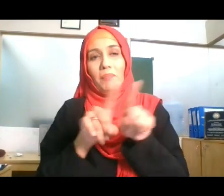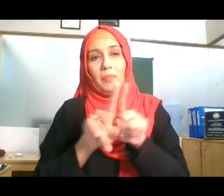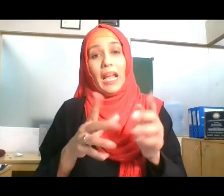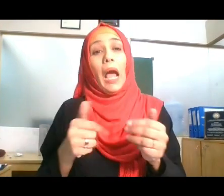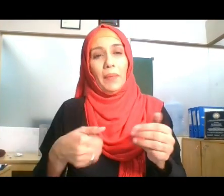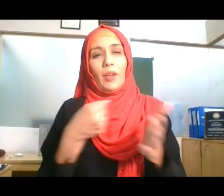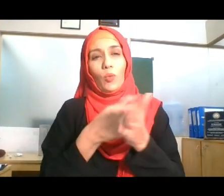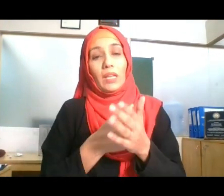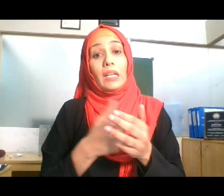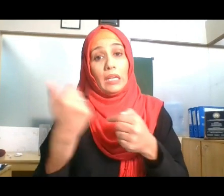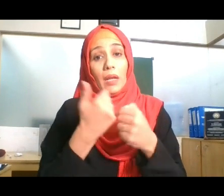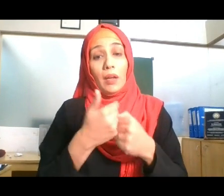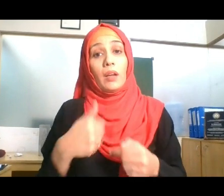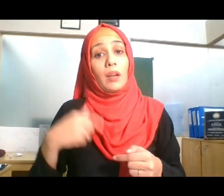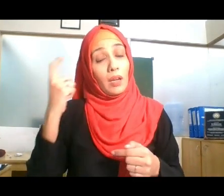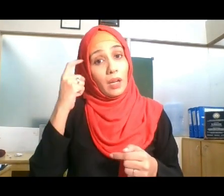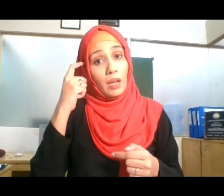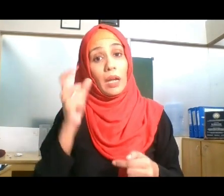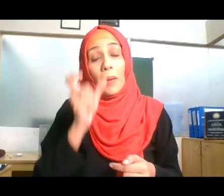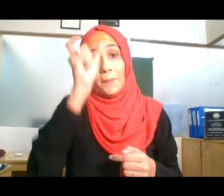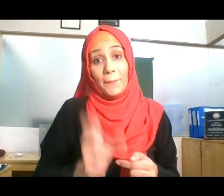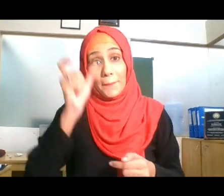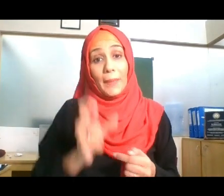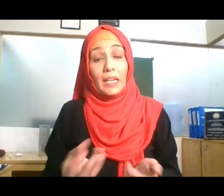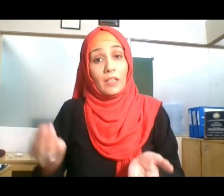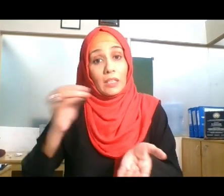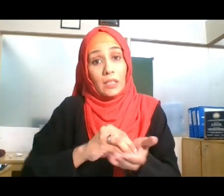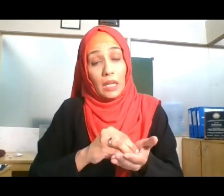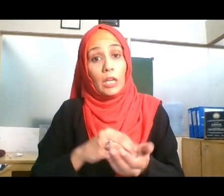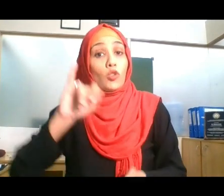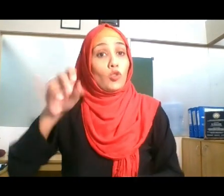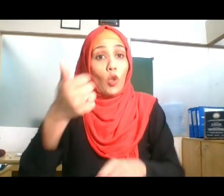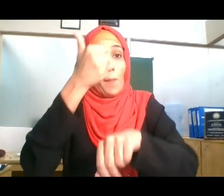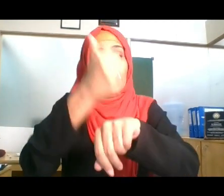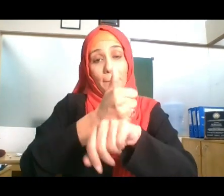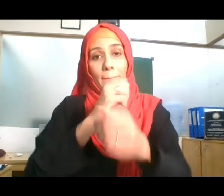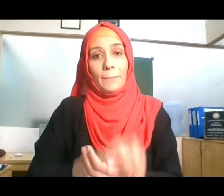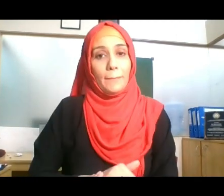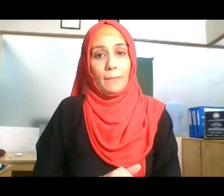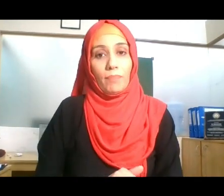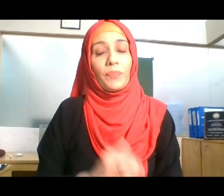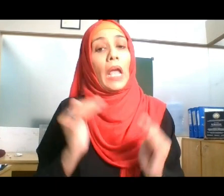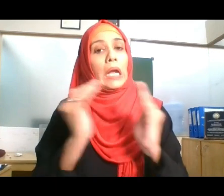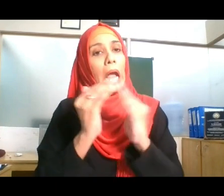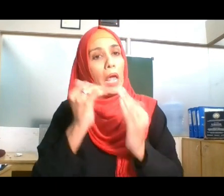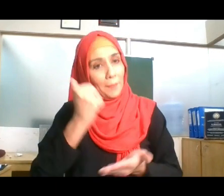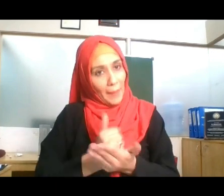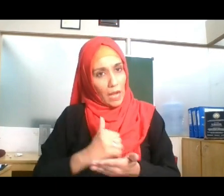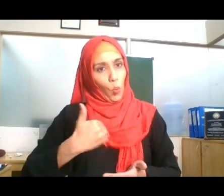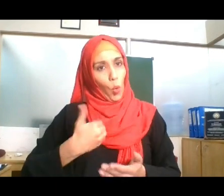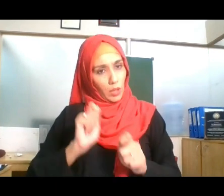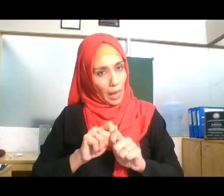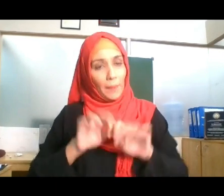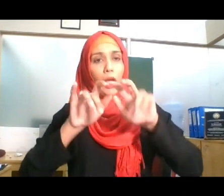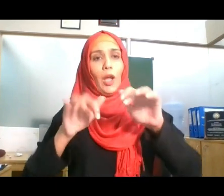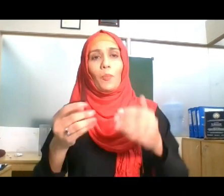for an in-person participation for jobs, as opposed to work from home or computer-based jobs that